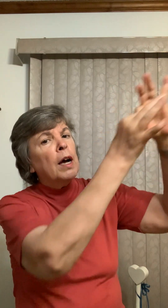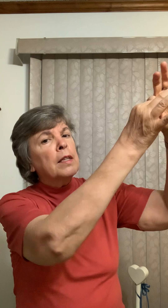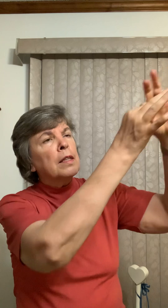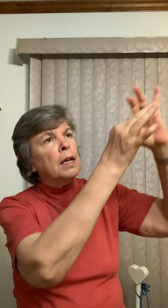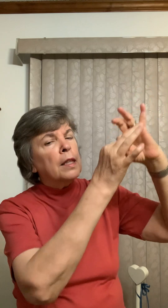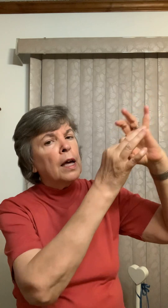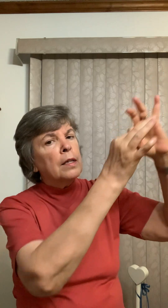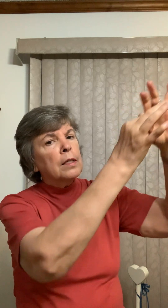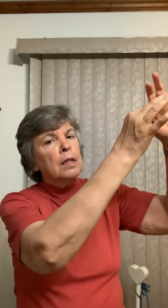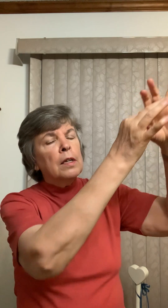mine, like that.